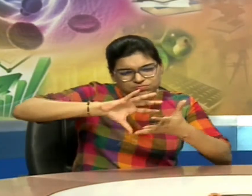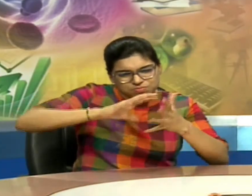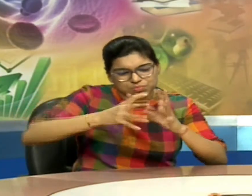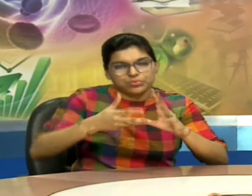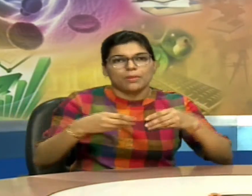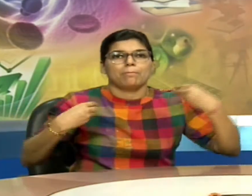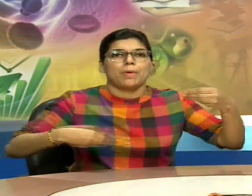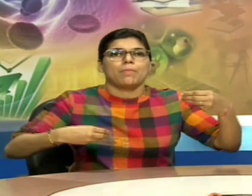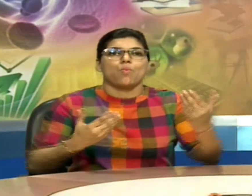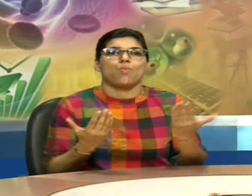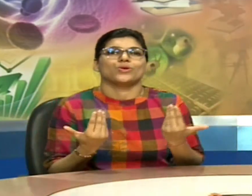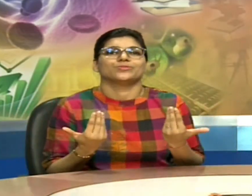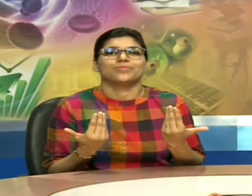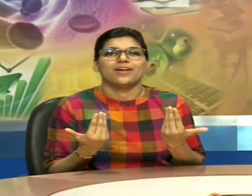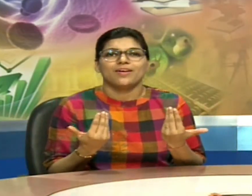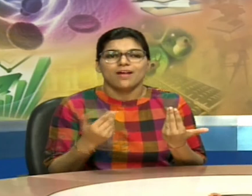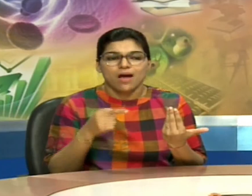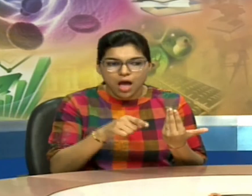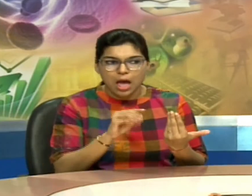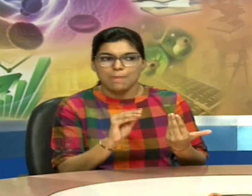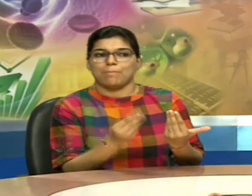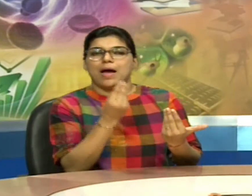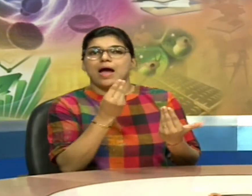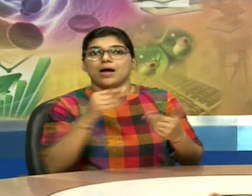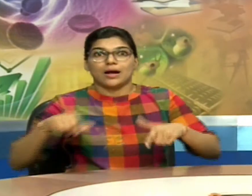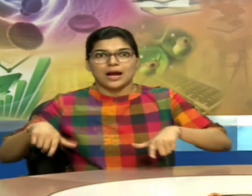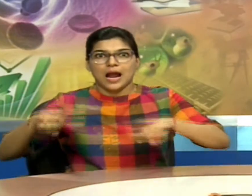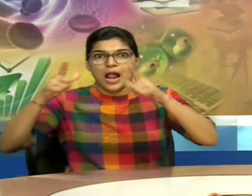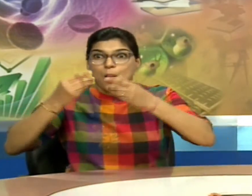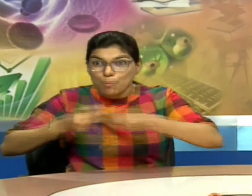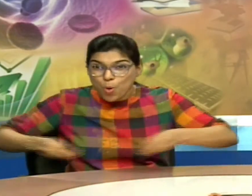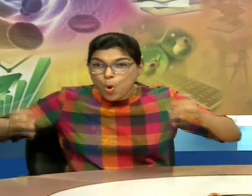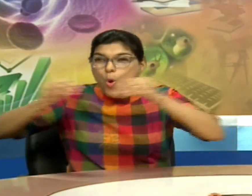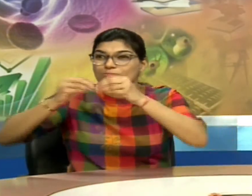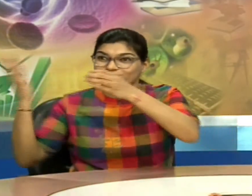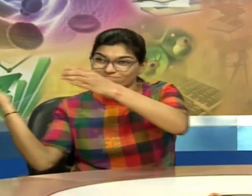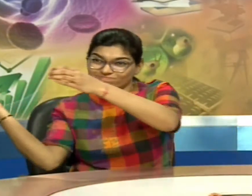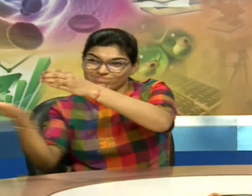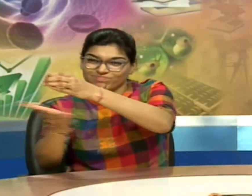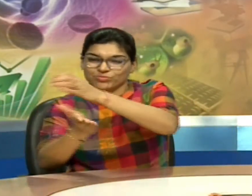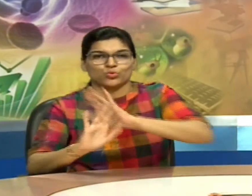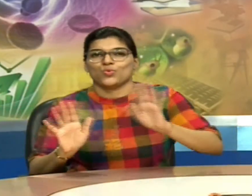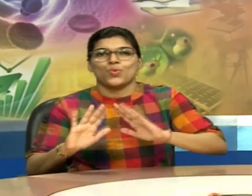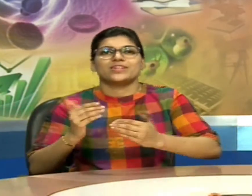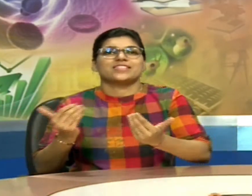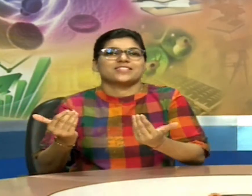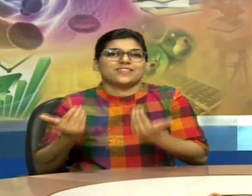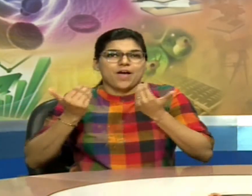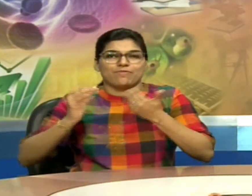By using recycled material, we can save many trees.